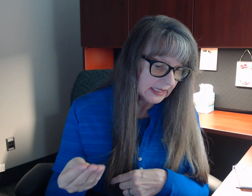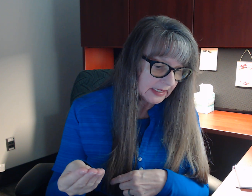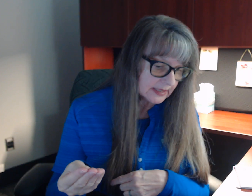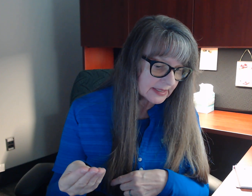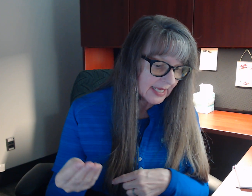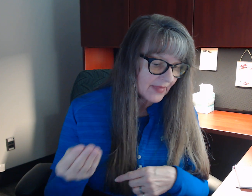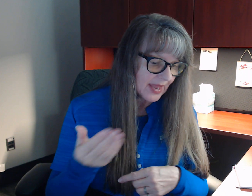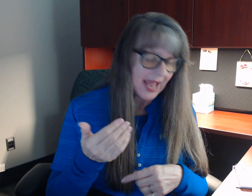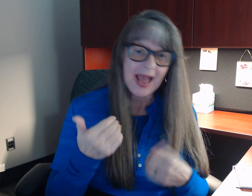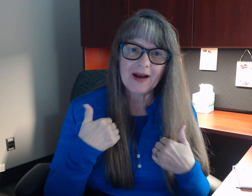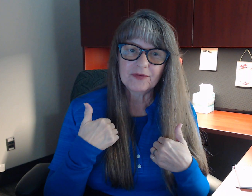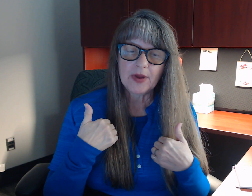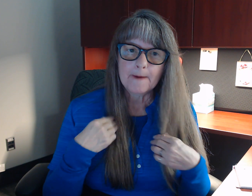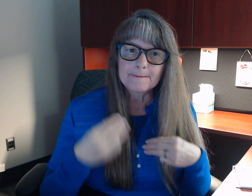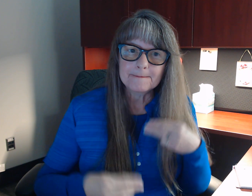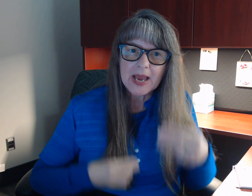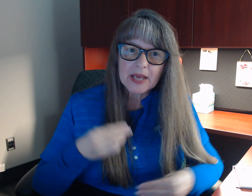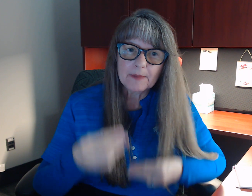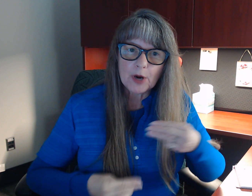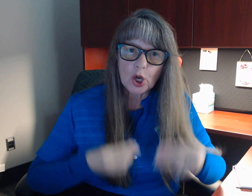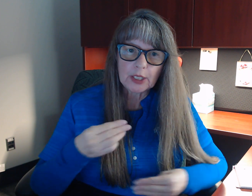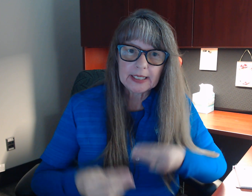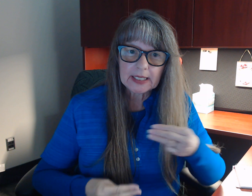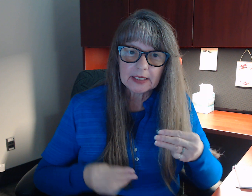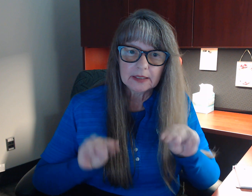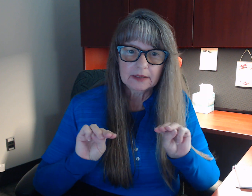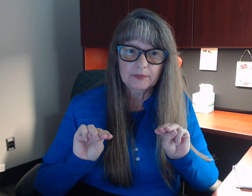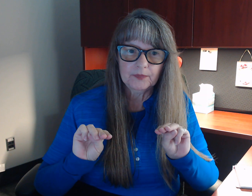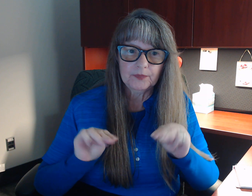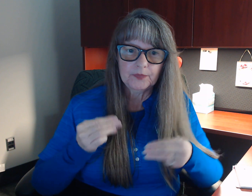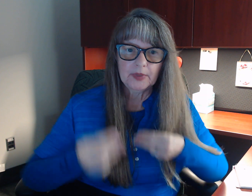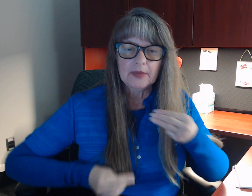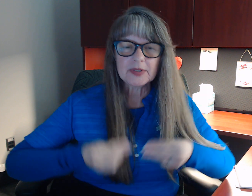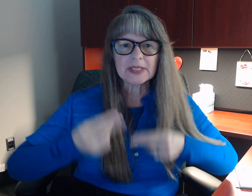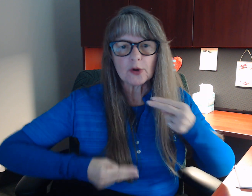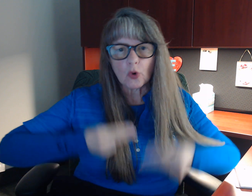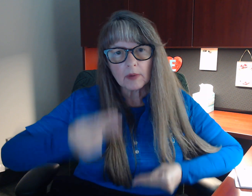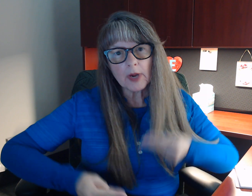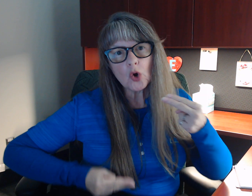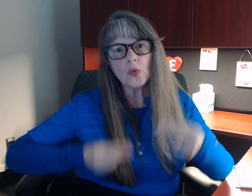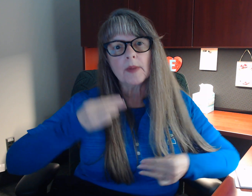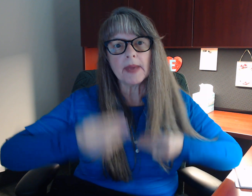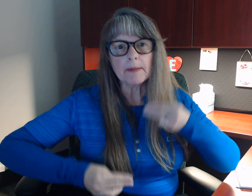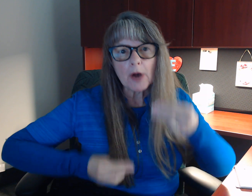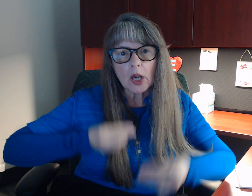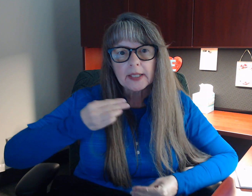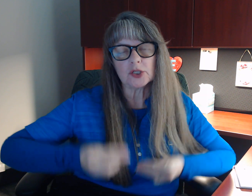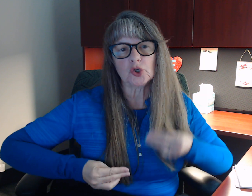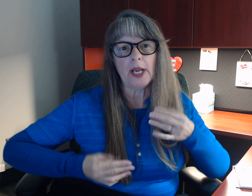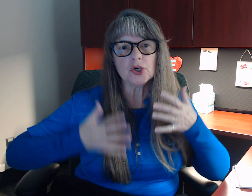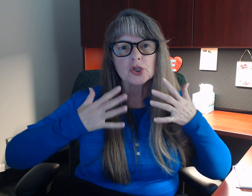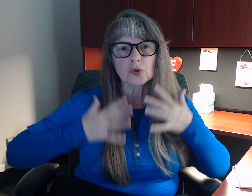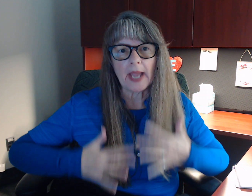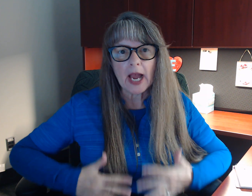ingredients that have metabolic, this is like hormone, metabolic, it's changes throughout